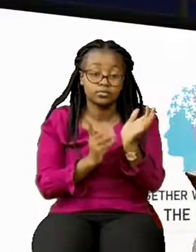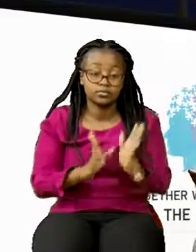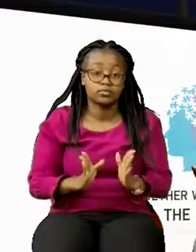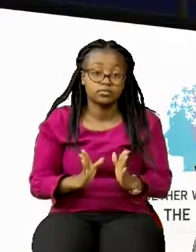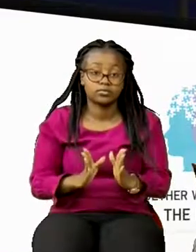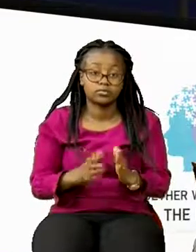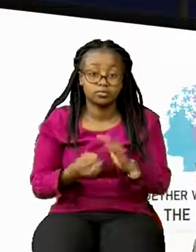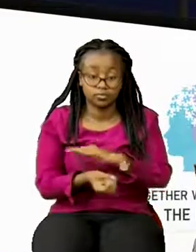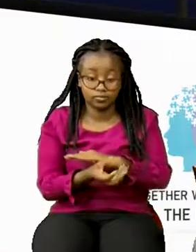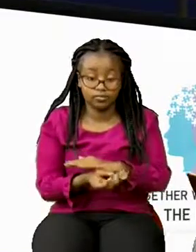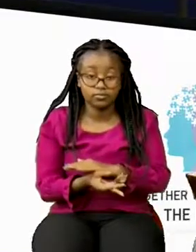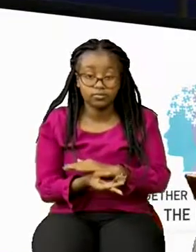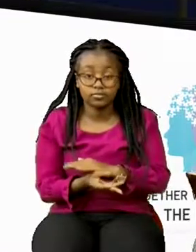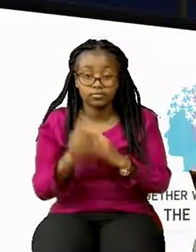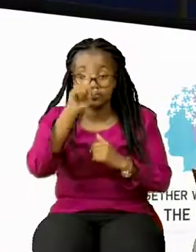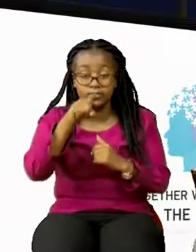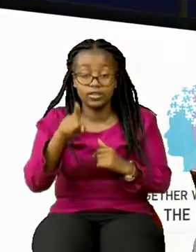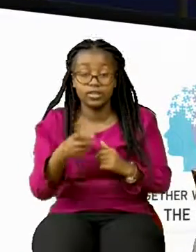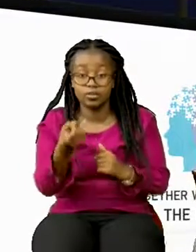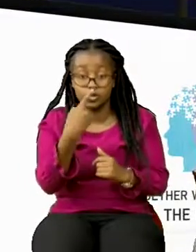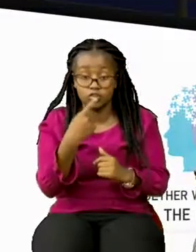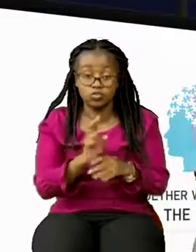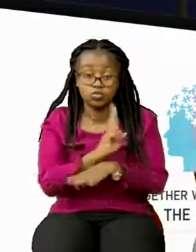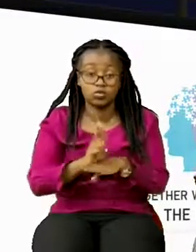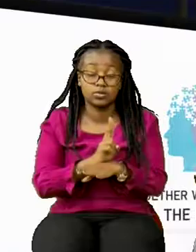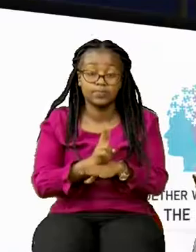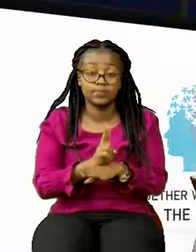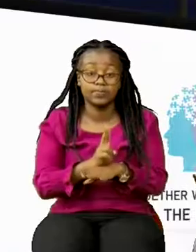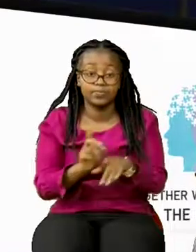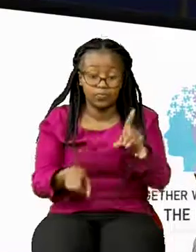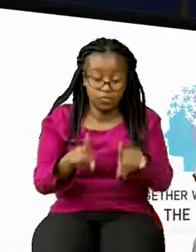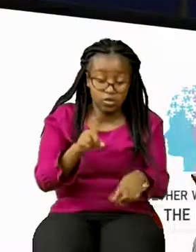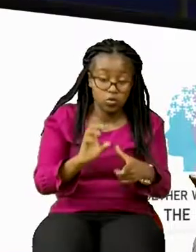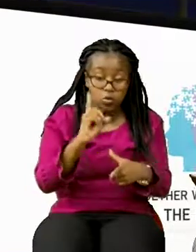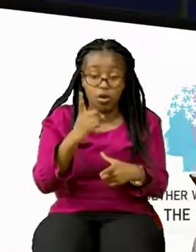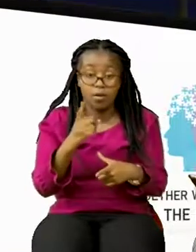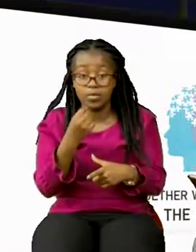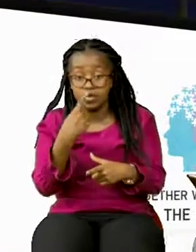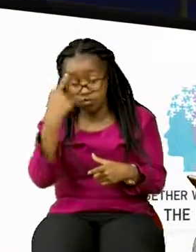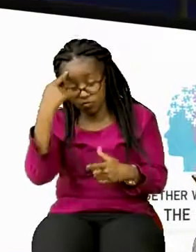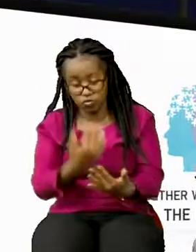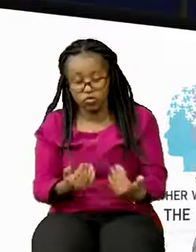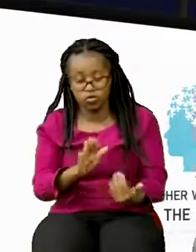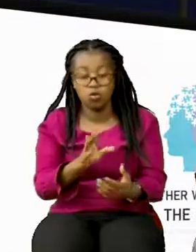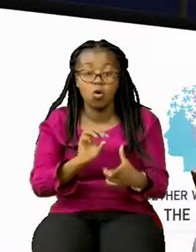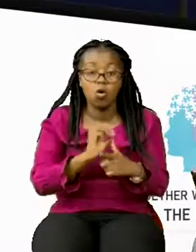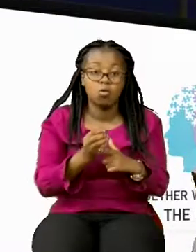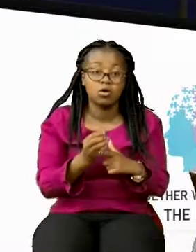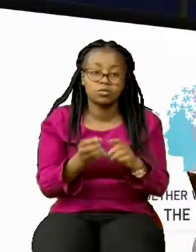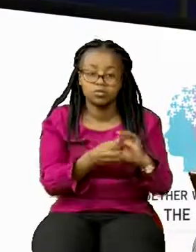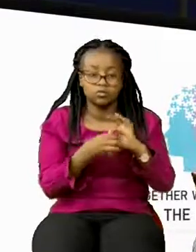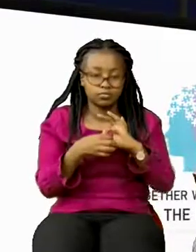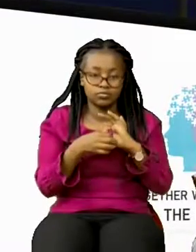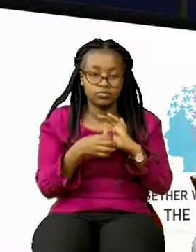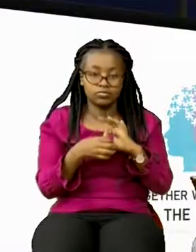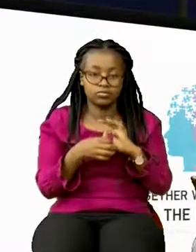there to advise on the right medication to use, and it varies. It could be one medicine that works for your child, or you might have to combine a couple